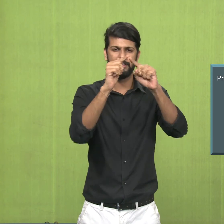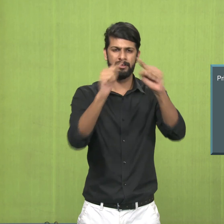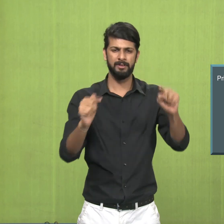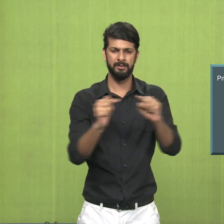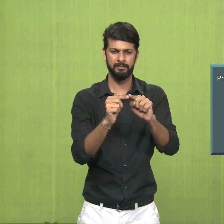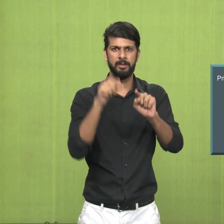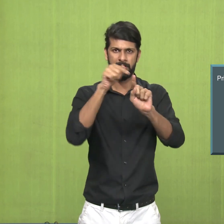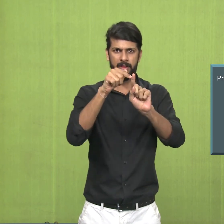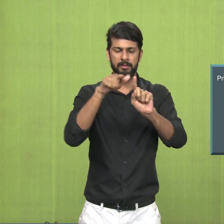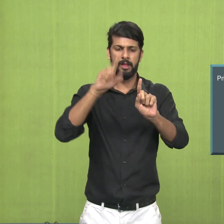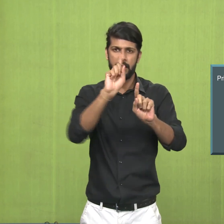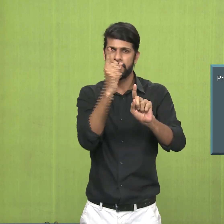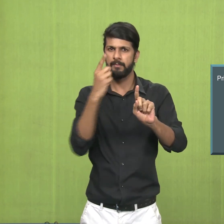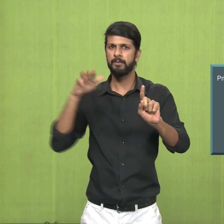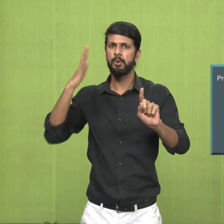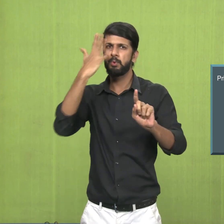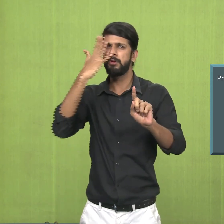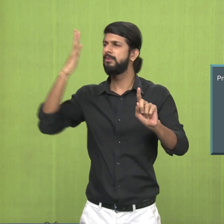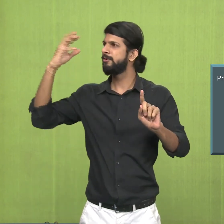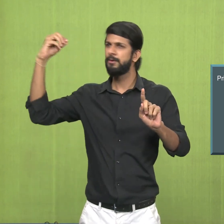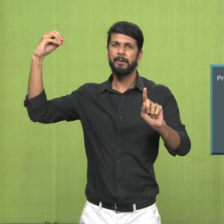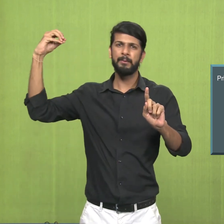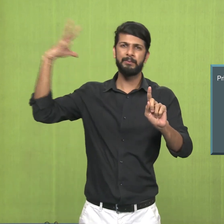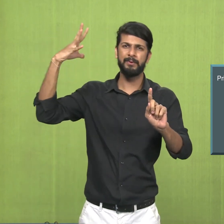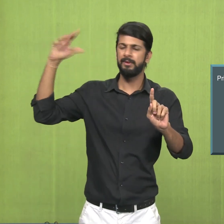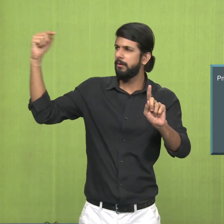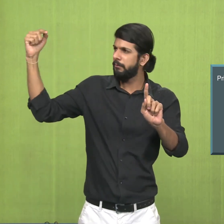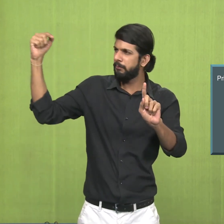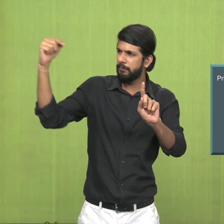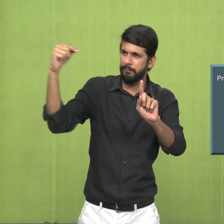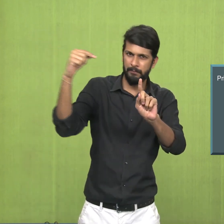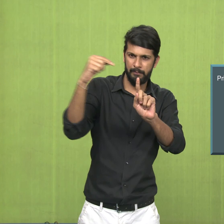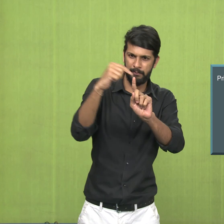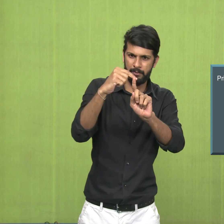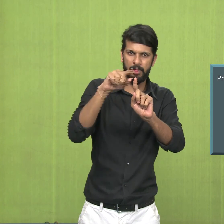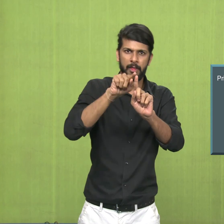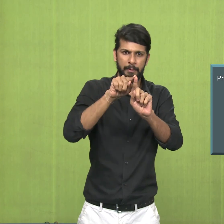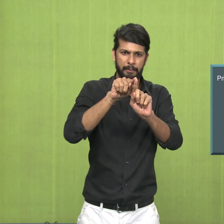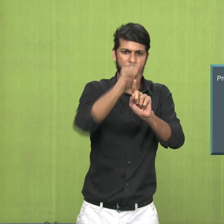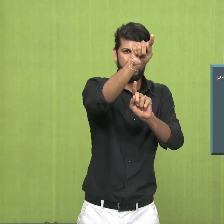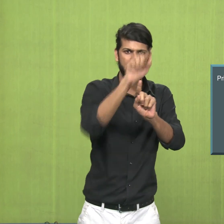Prism is a triangle-like structure which disperses white